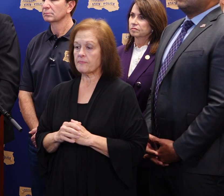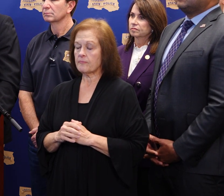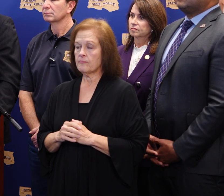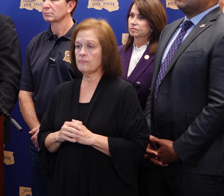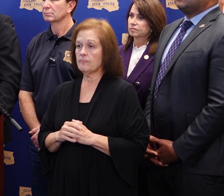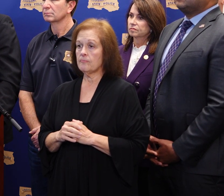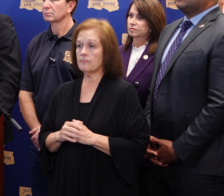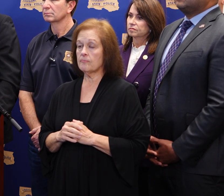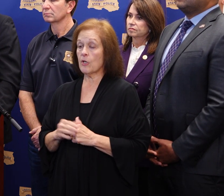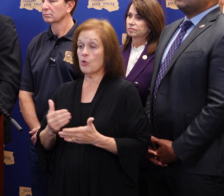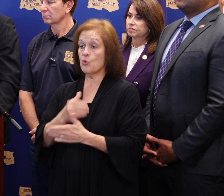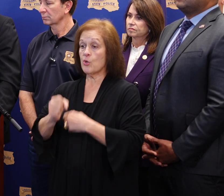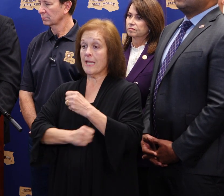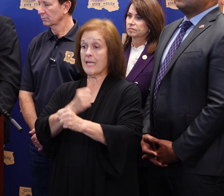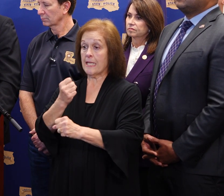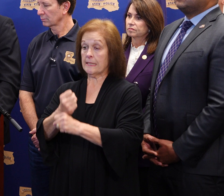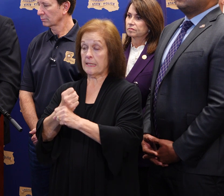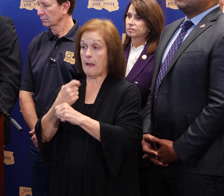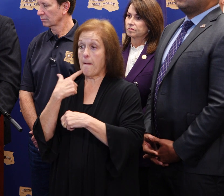On New Year's morning,